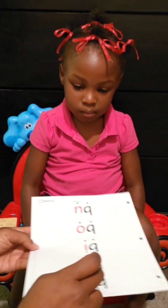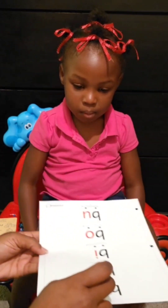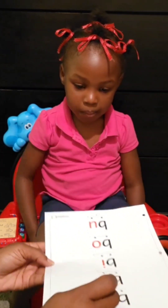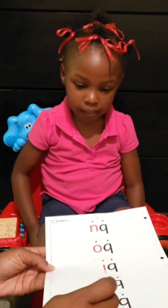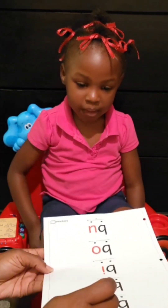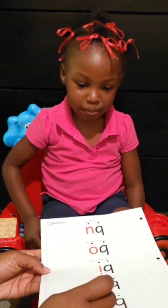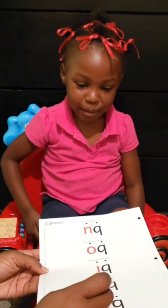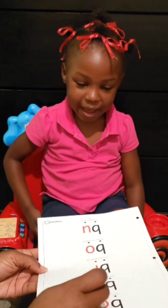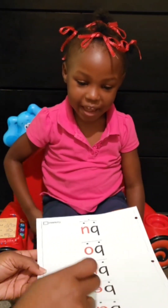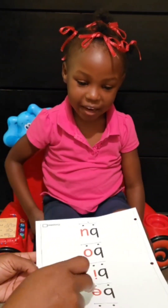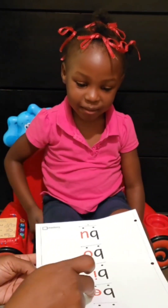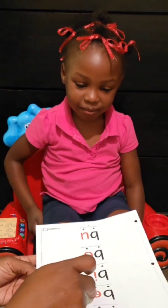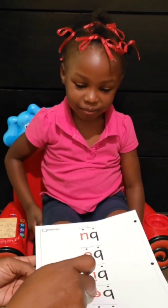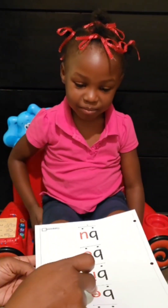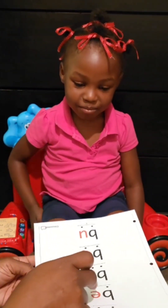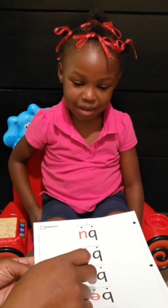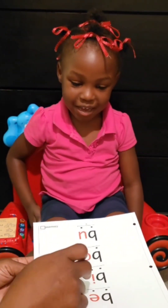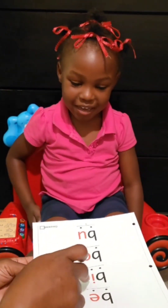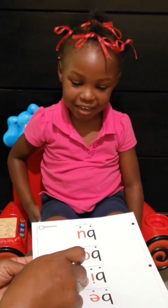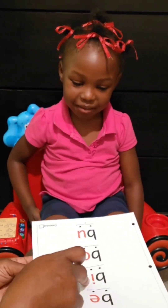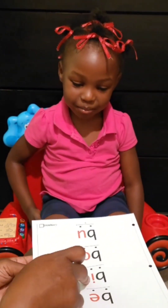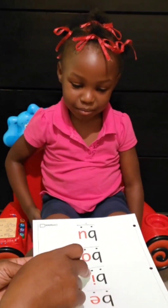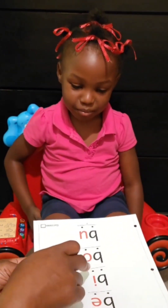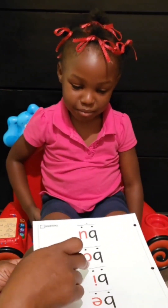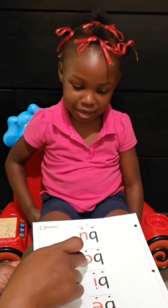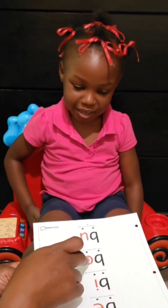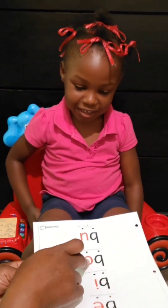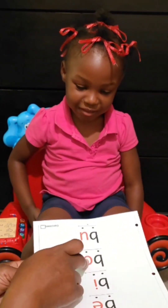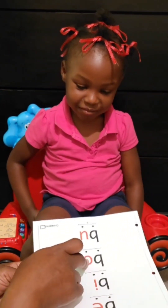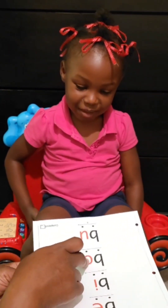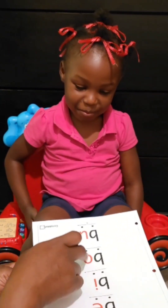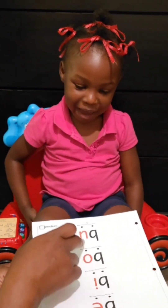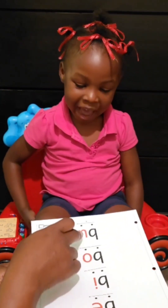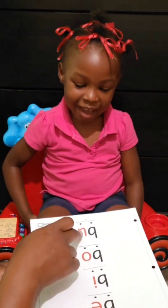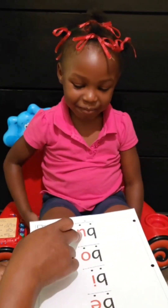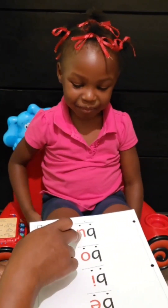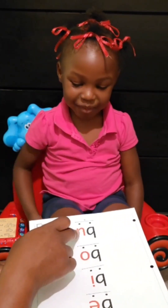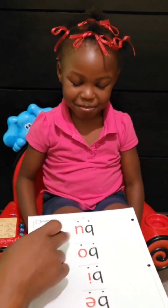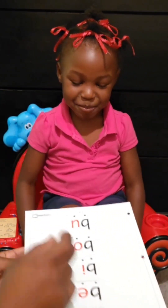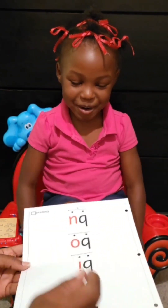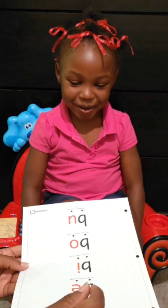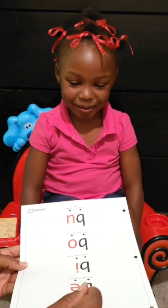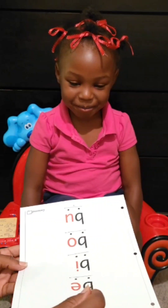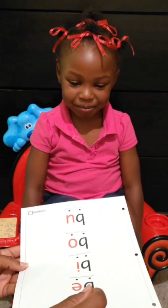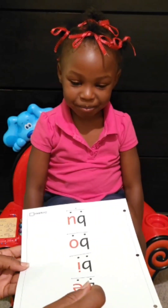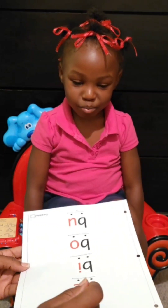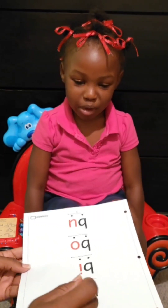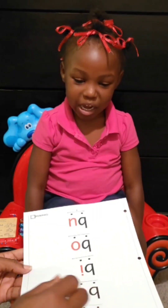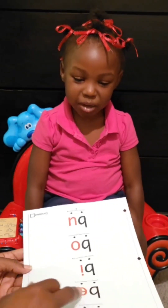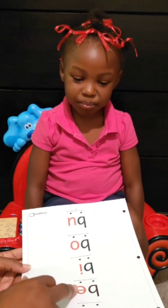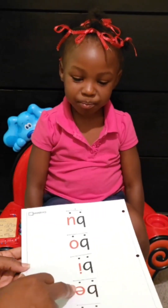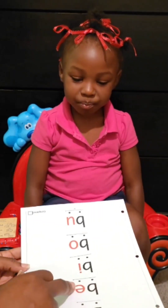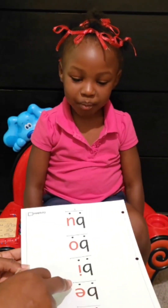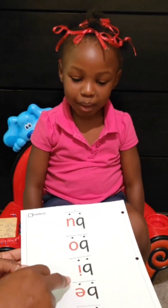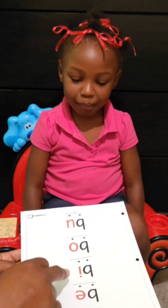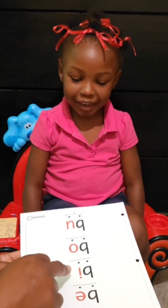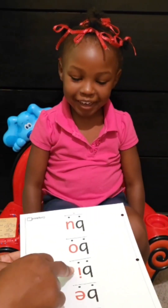Ba. Ba. Ba. Ba. Ba. Ba. Ba. Ba. Ba. Ba. Ba. Ba. Ba.